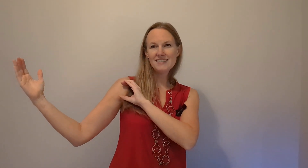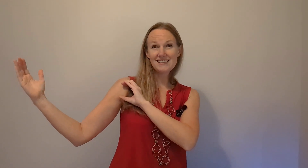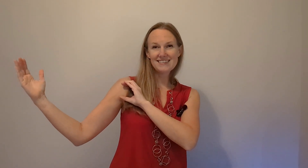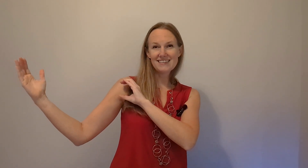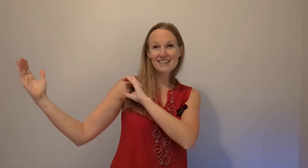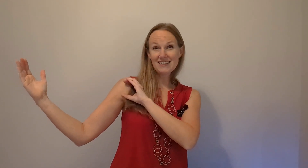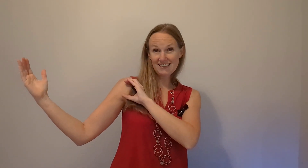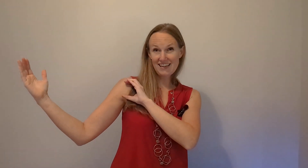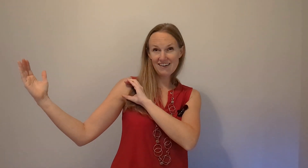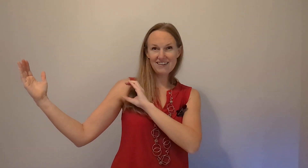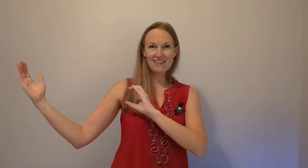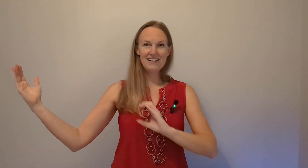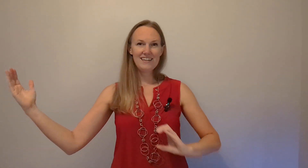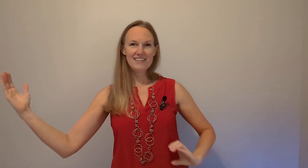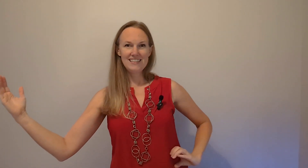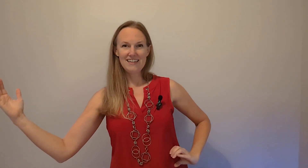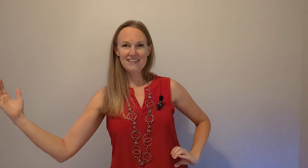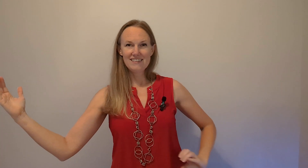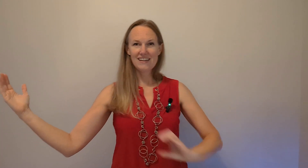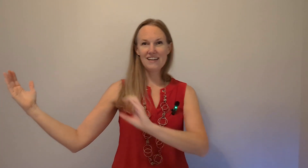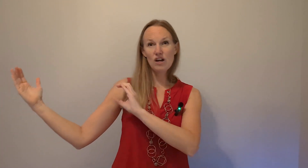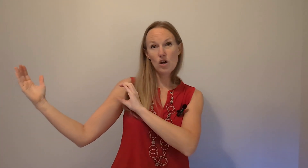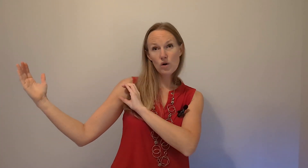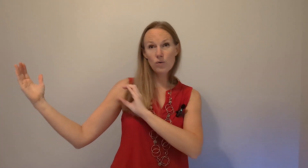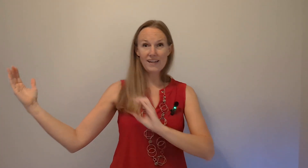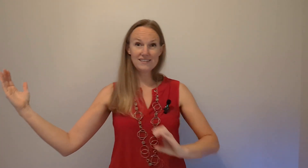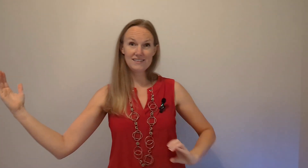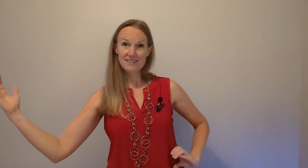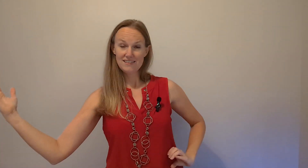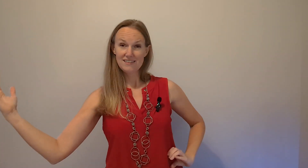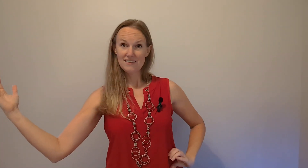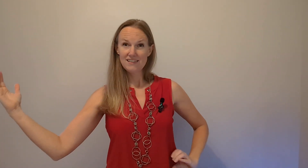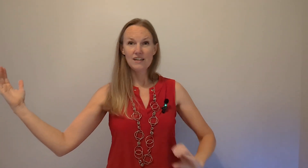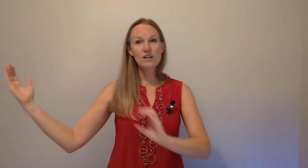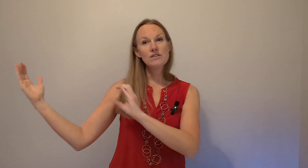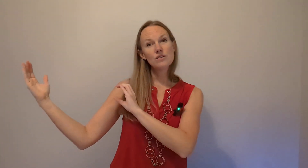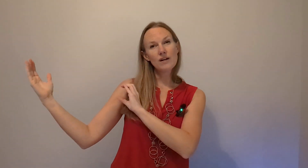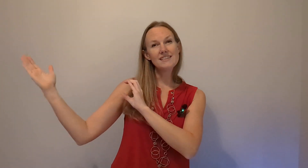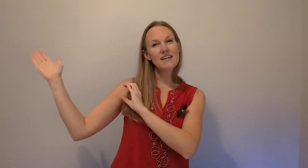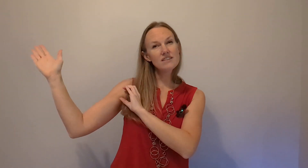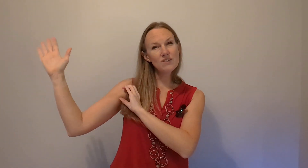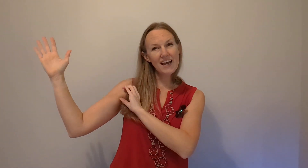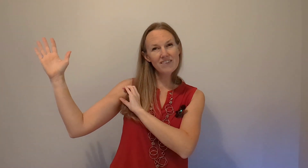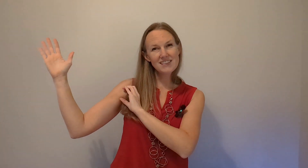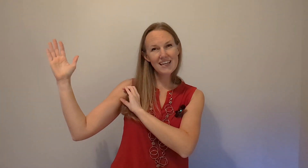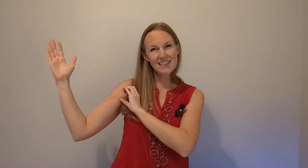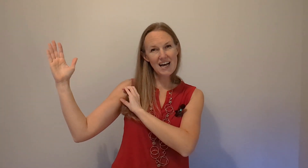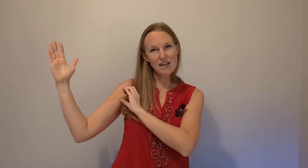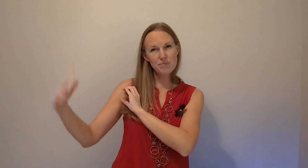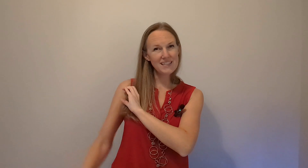Just here to here, okay? Christ. So Christ. And also I have this hand up, but it